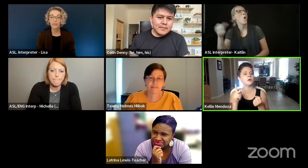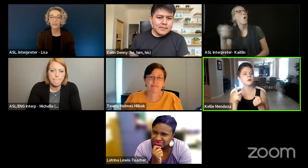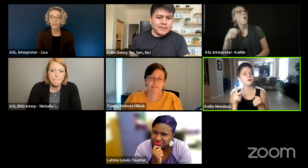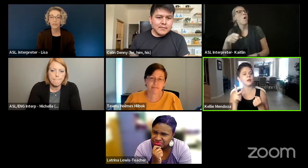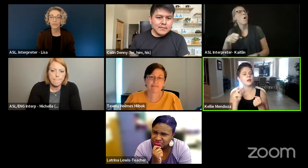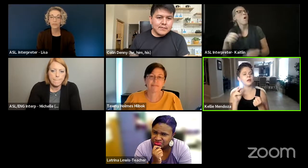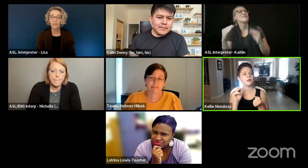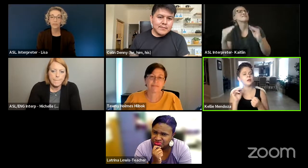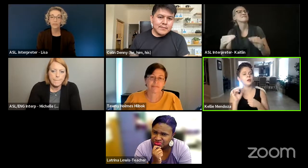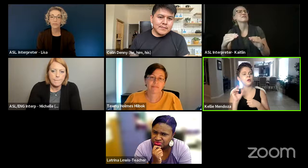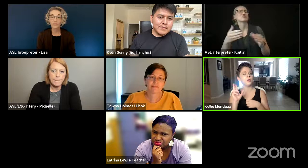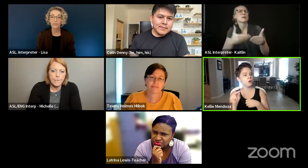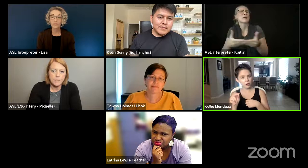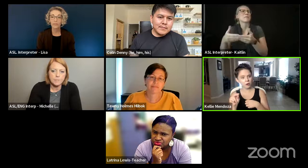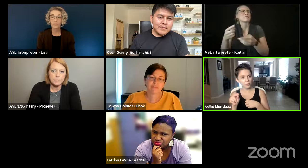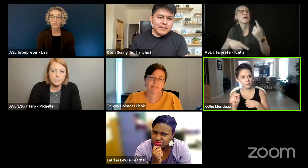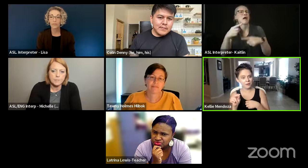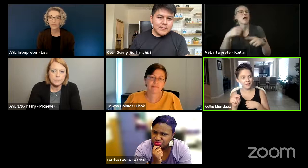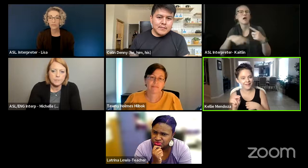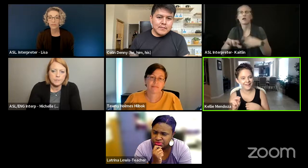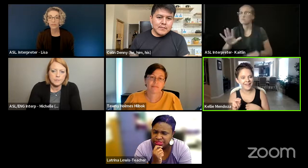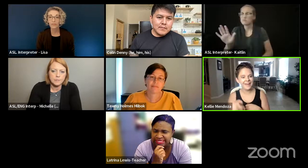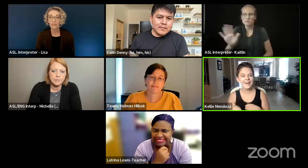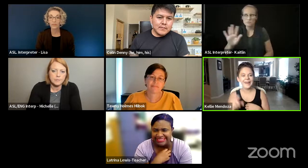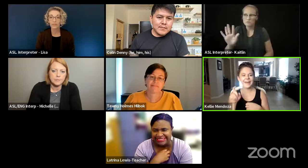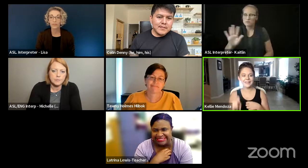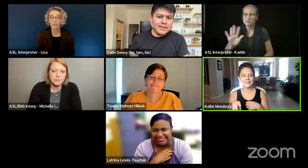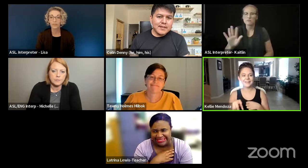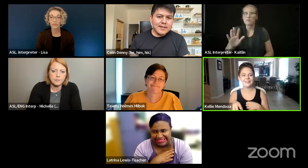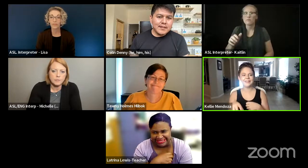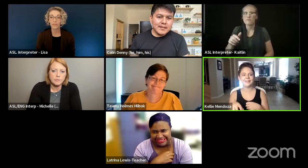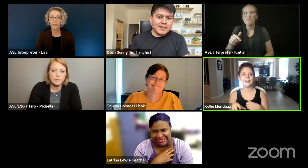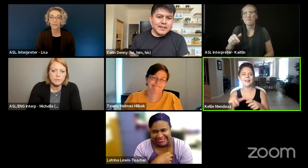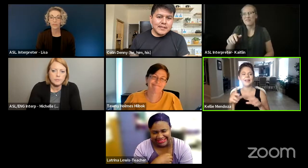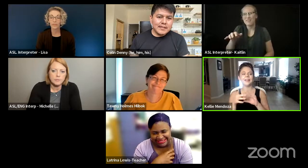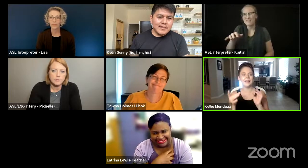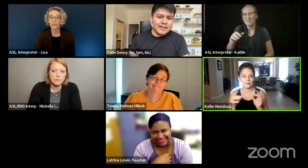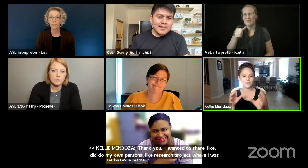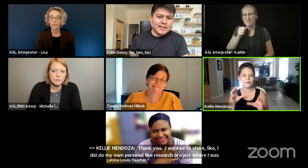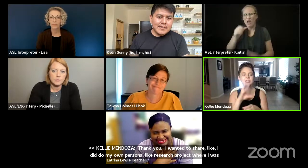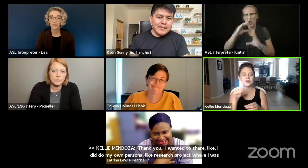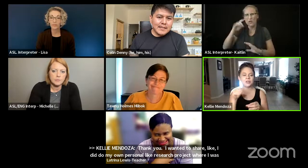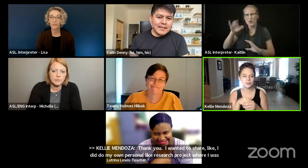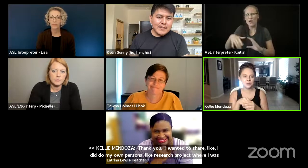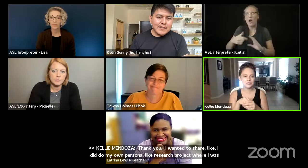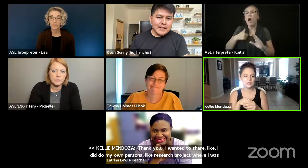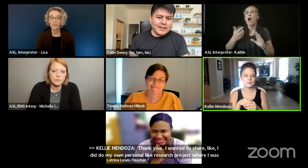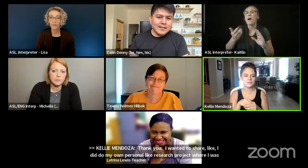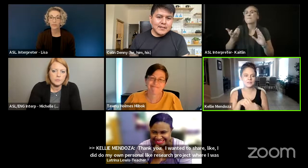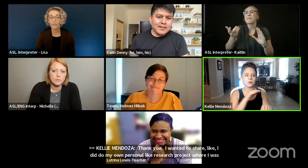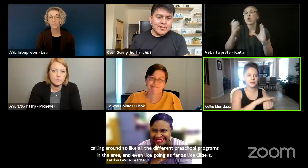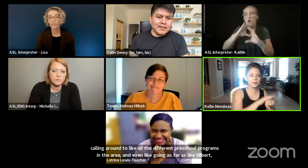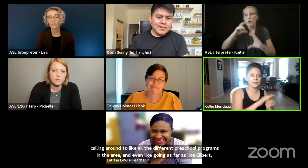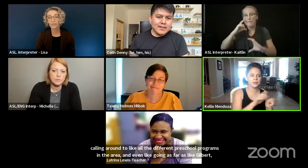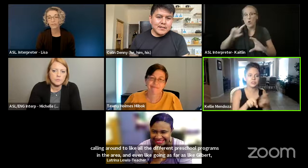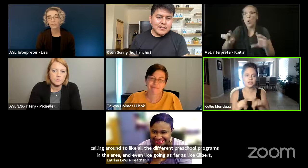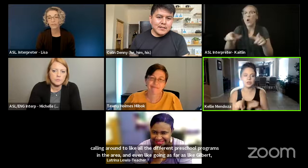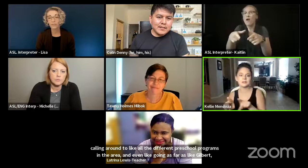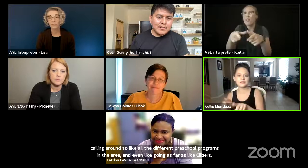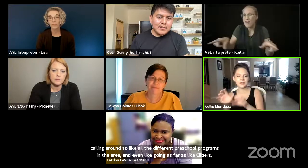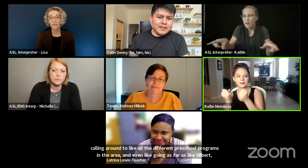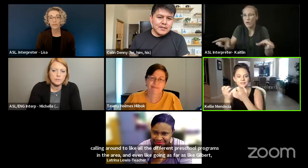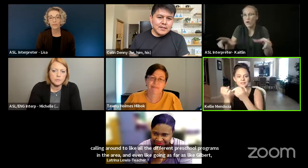like, okay, no, I need a language inclusive. So